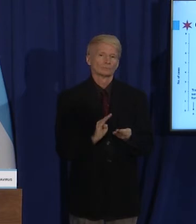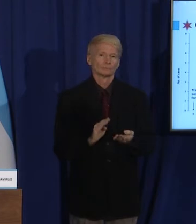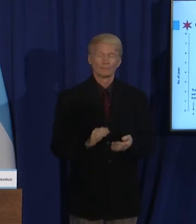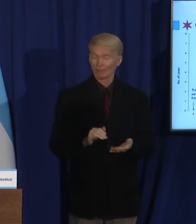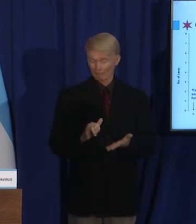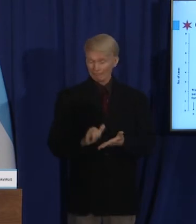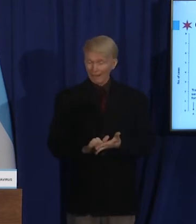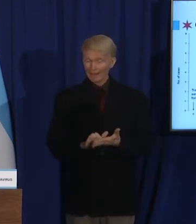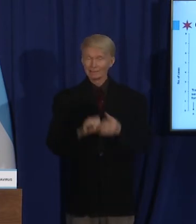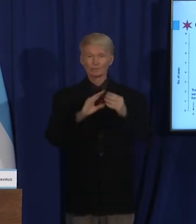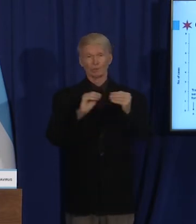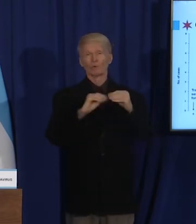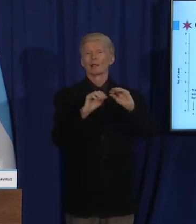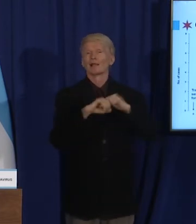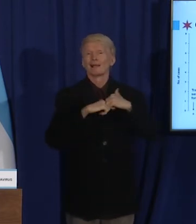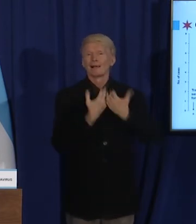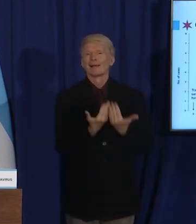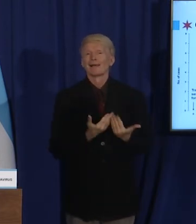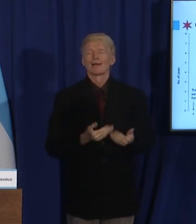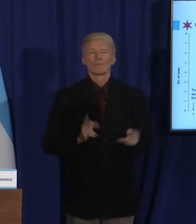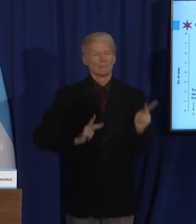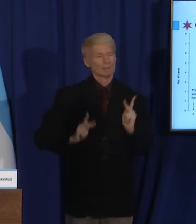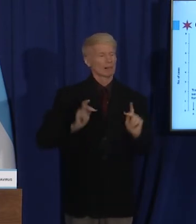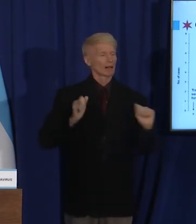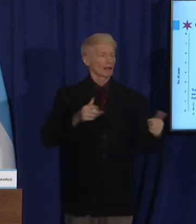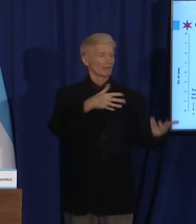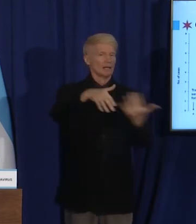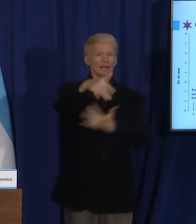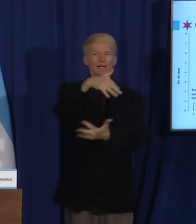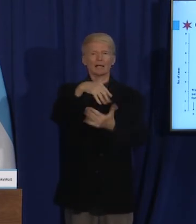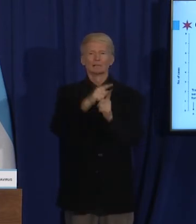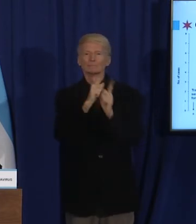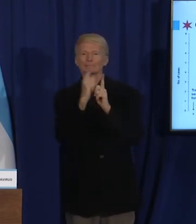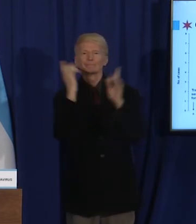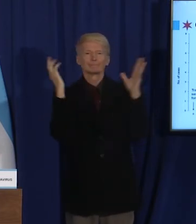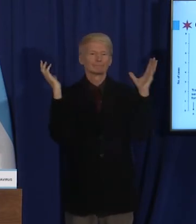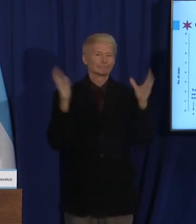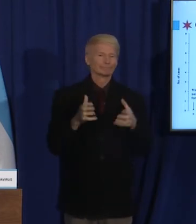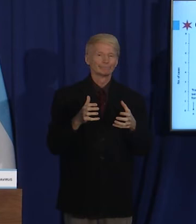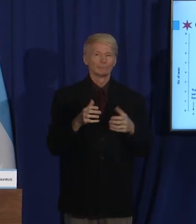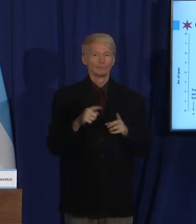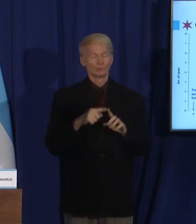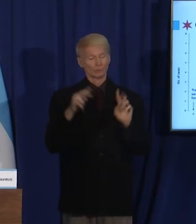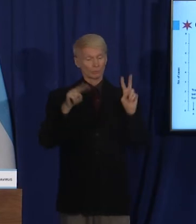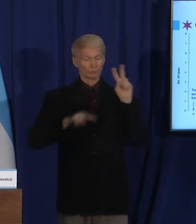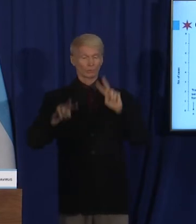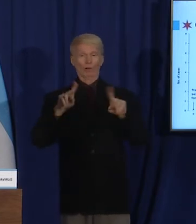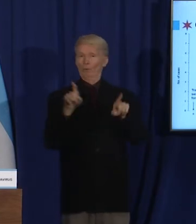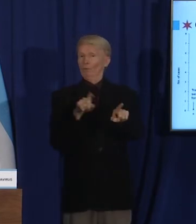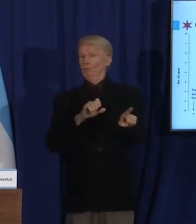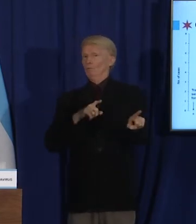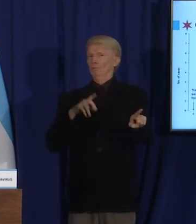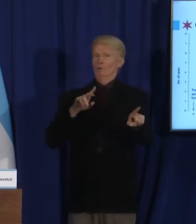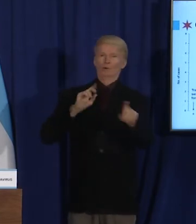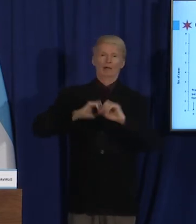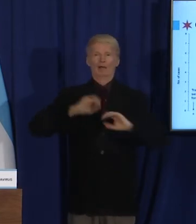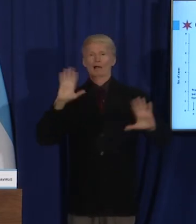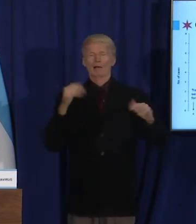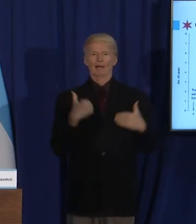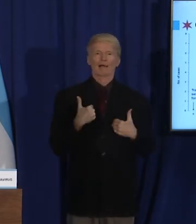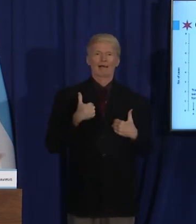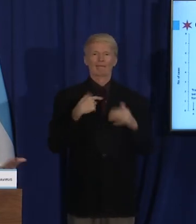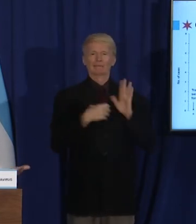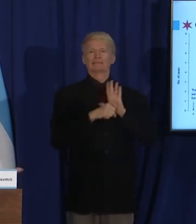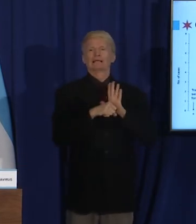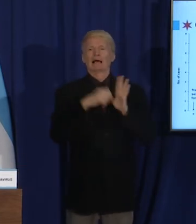basics of how people are interacting, and that just trying to rely on symptoms is not the best approach to protecting